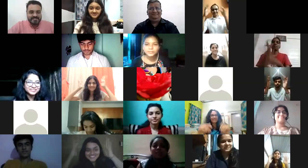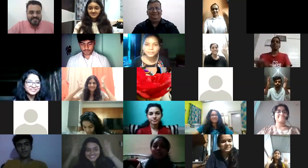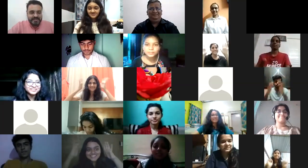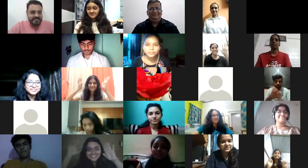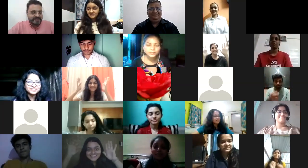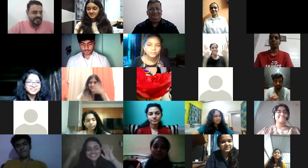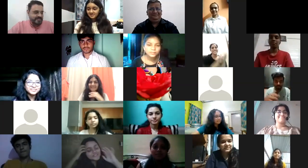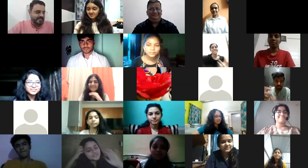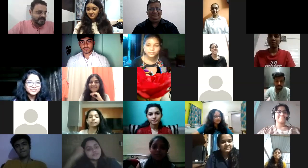good.